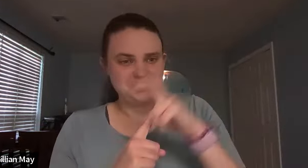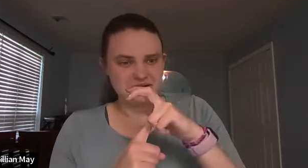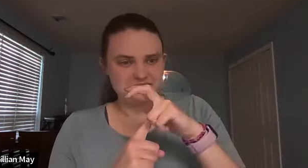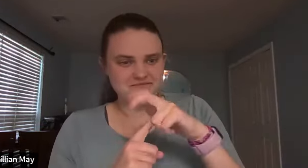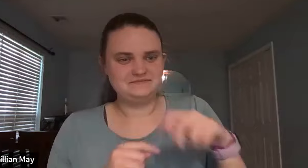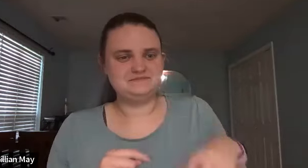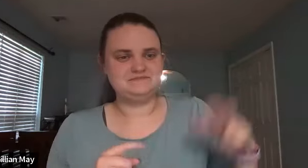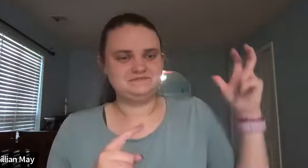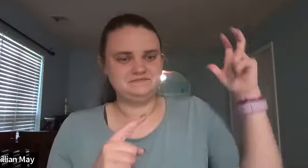Champ.